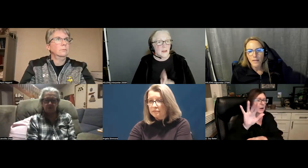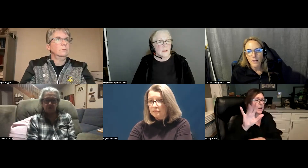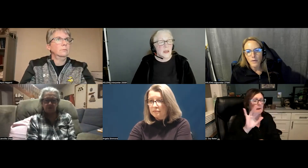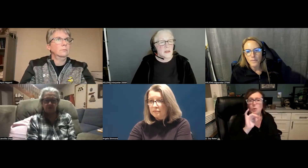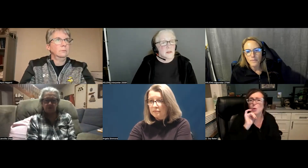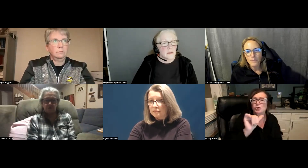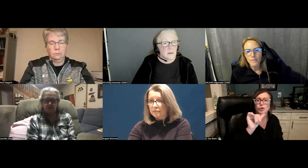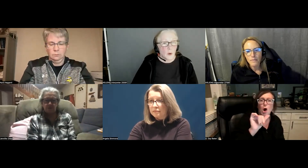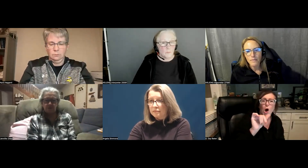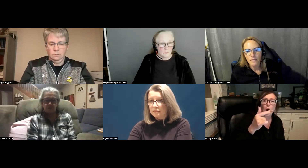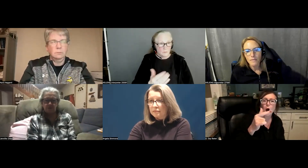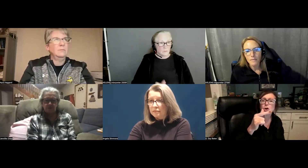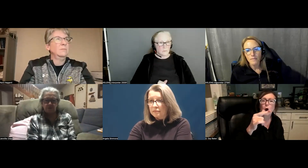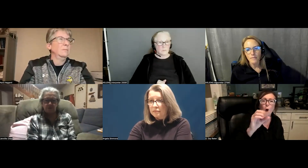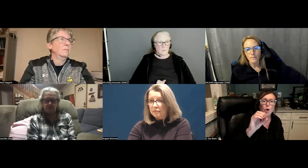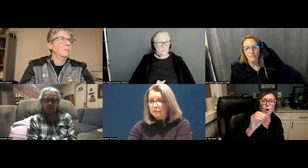Yes. Hello. Gaze. Oh.